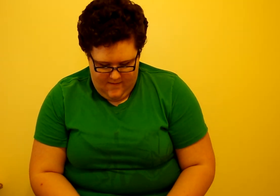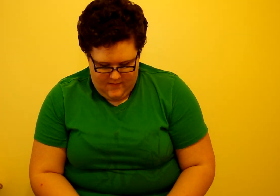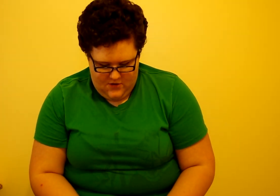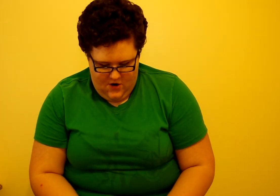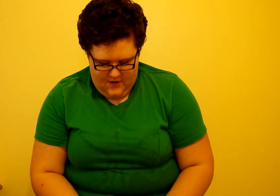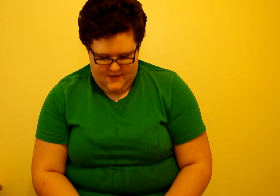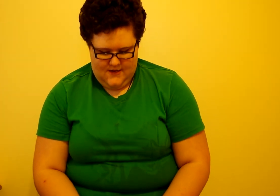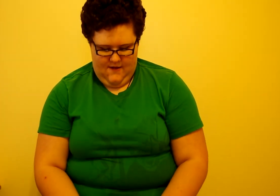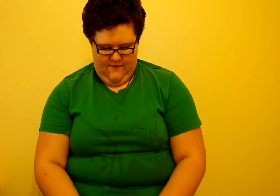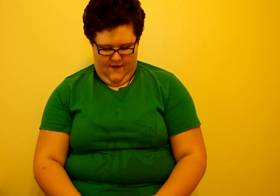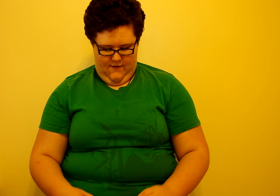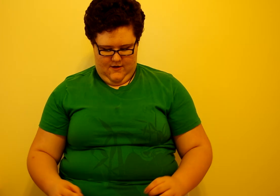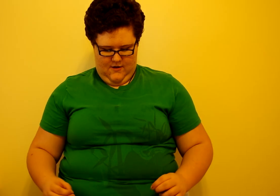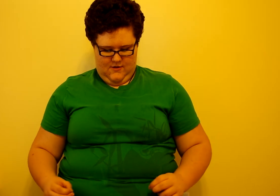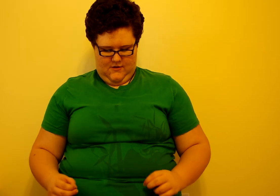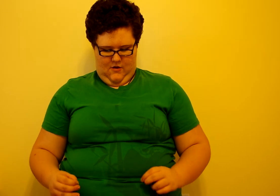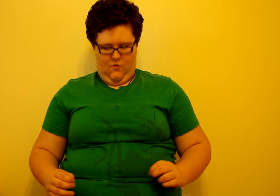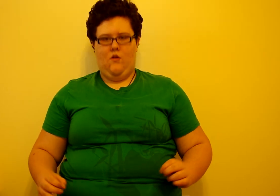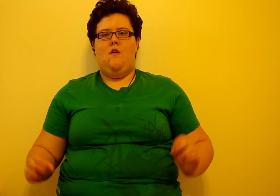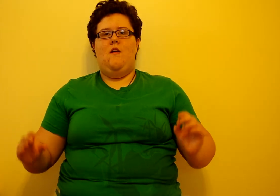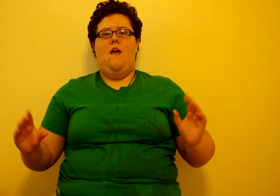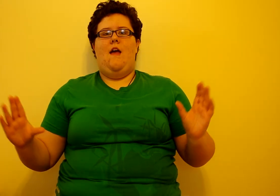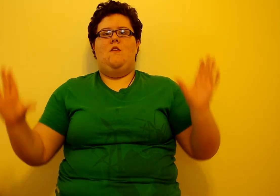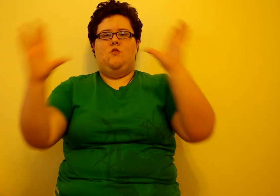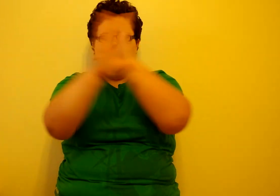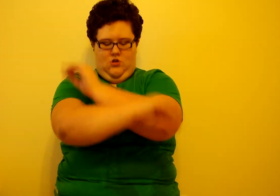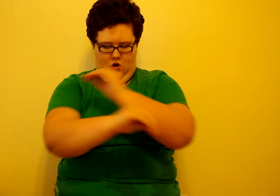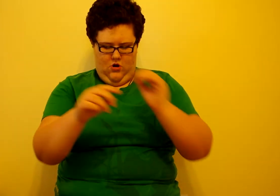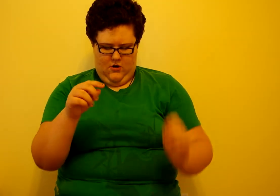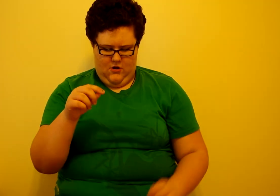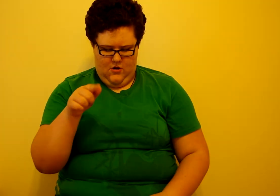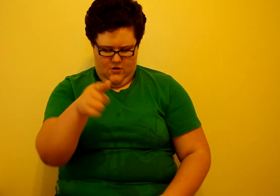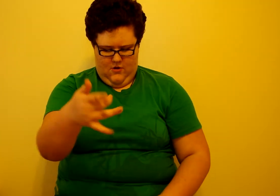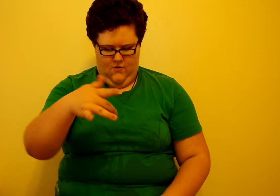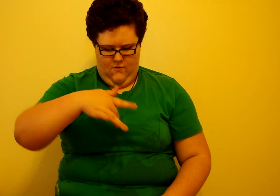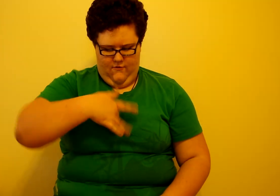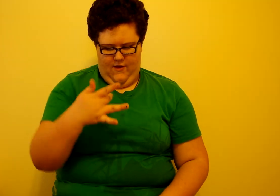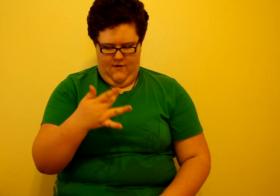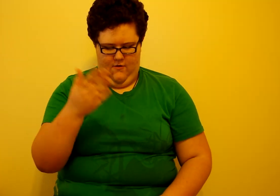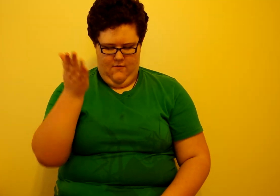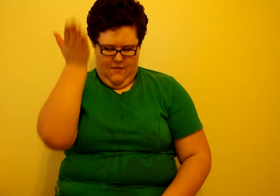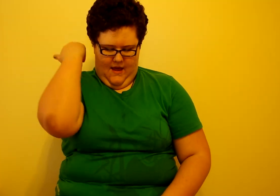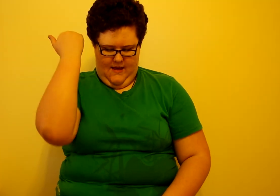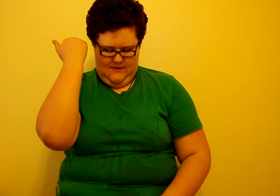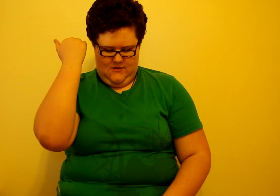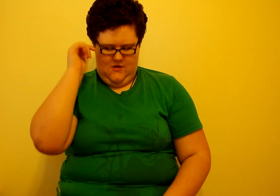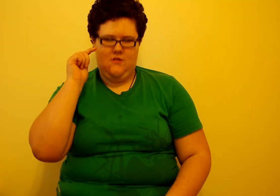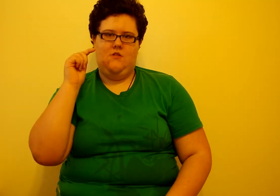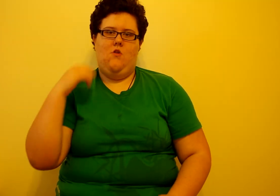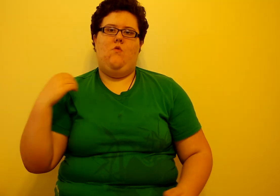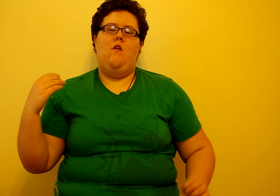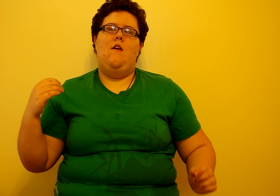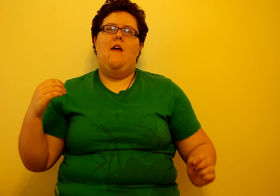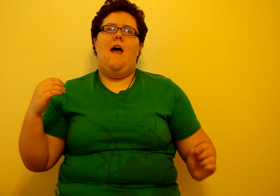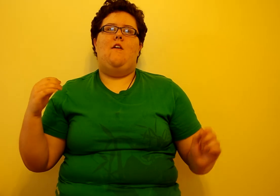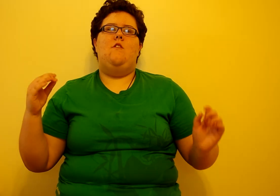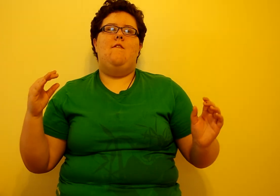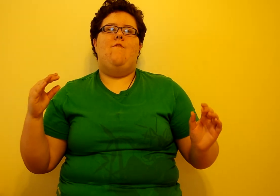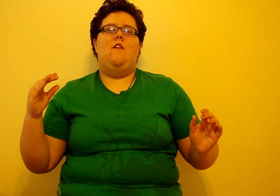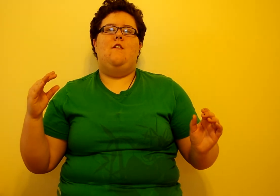The darkness that you felt. So I used dark, you feel past. So I couldn't find another